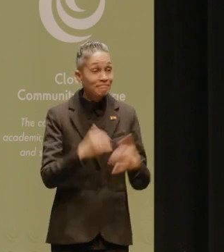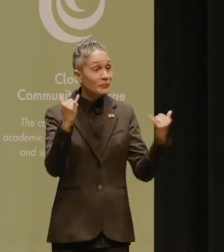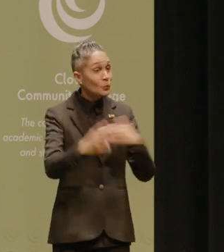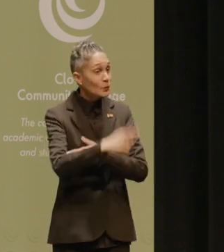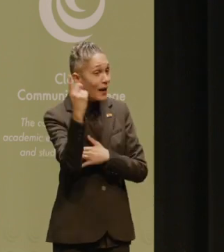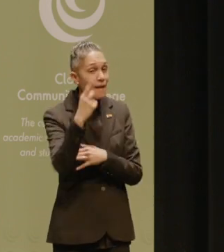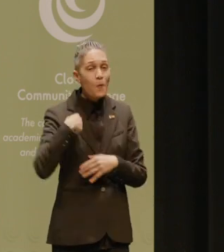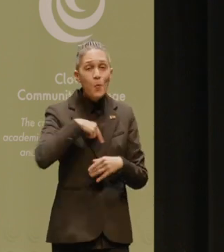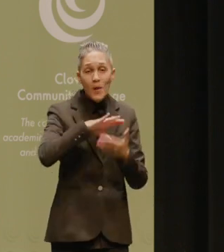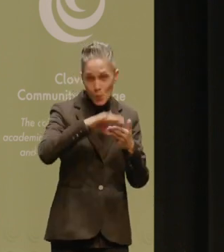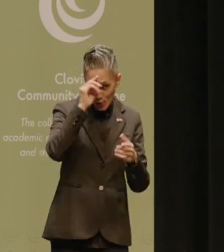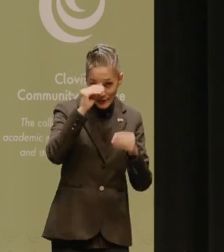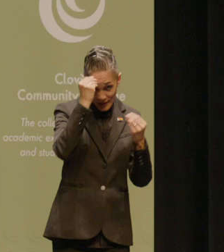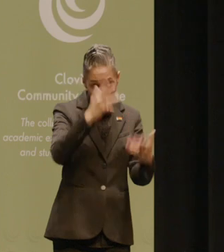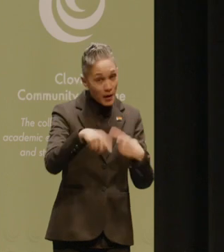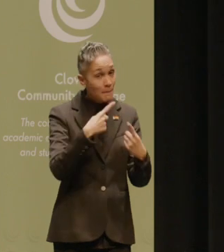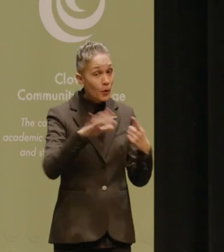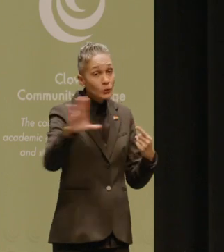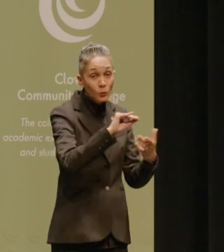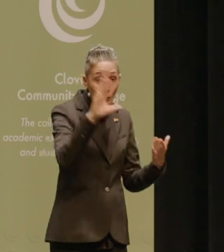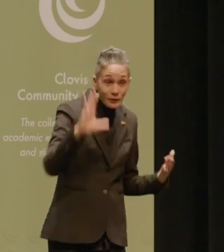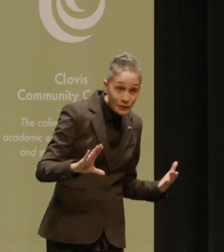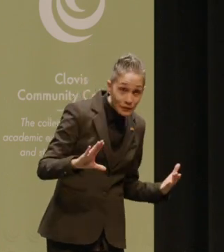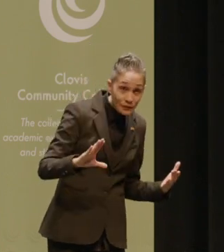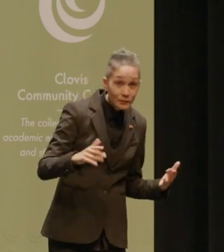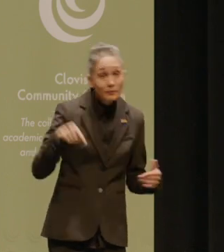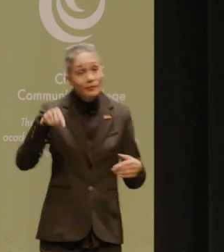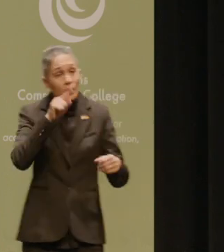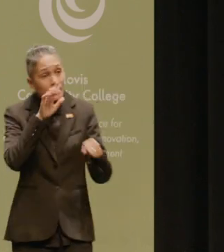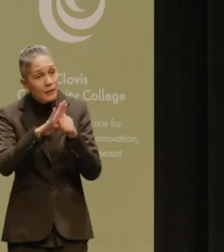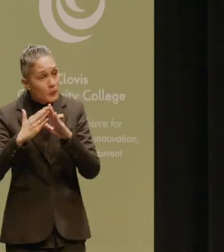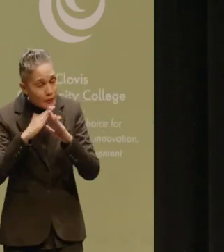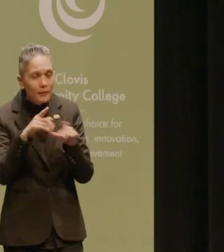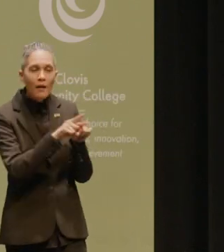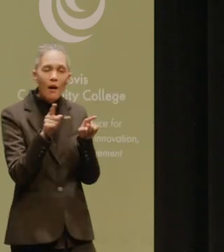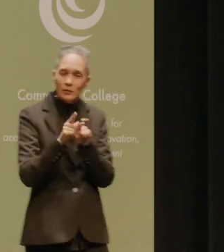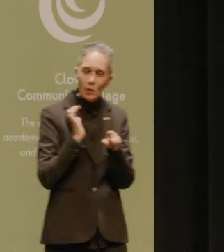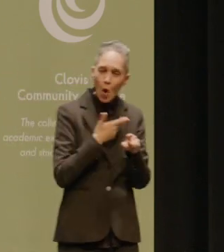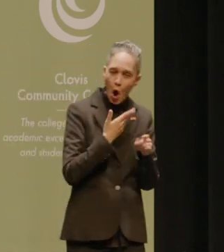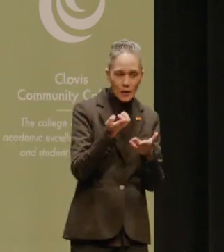Today, we will learn information about our students, our community, and our economy.